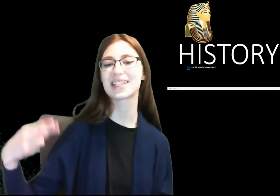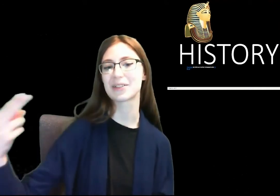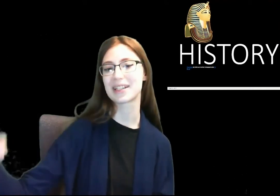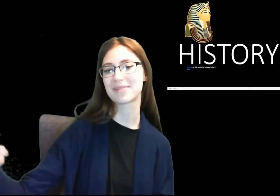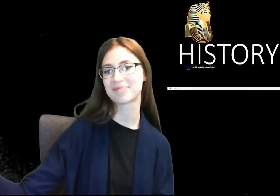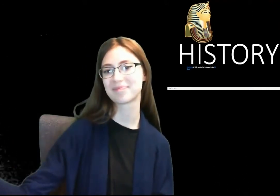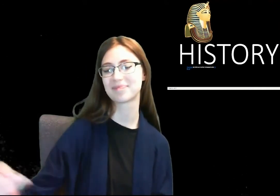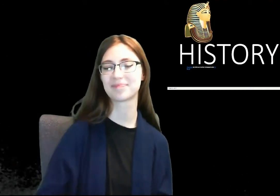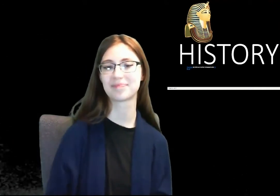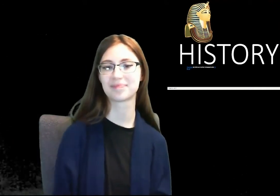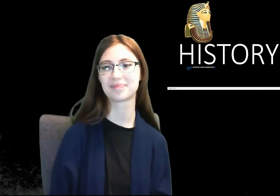History.